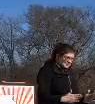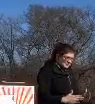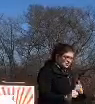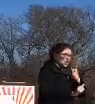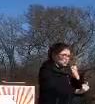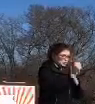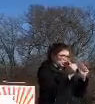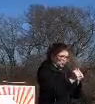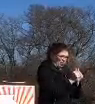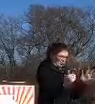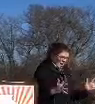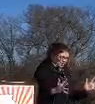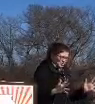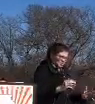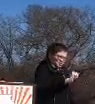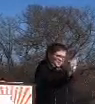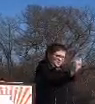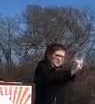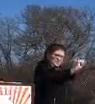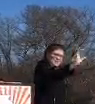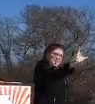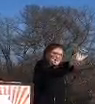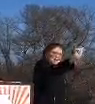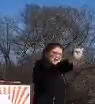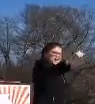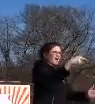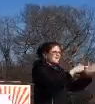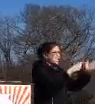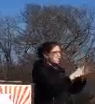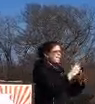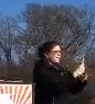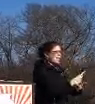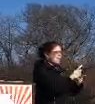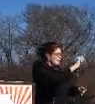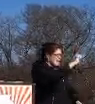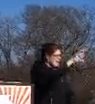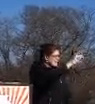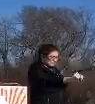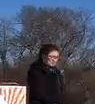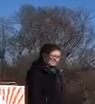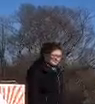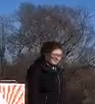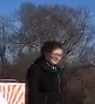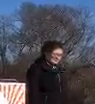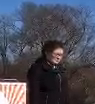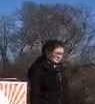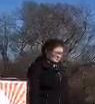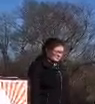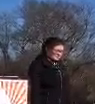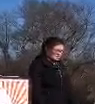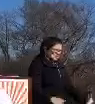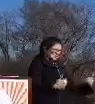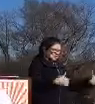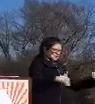Act, Medicare and Medicaid. The stakes are just too high to stay